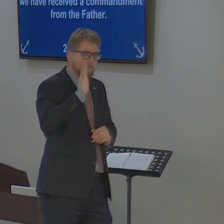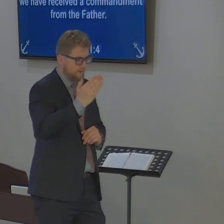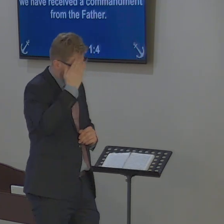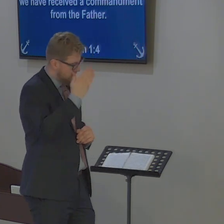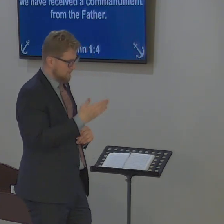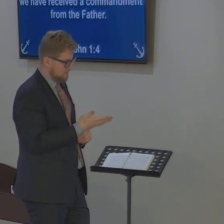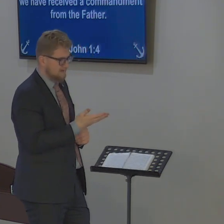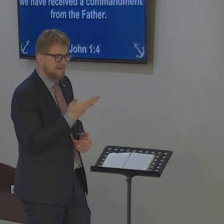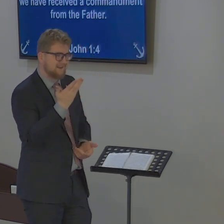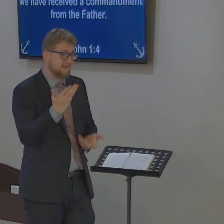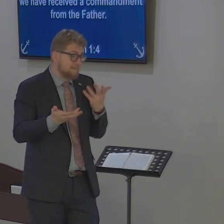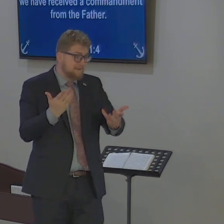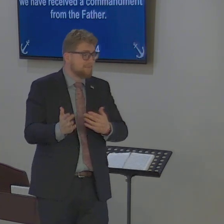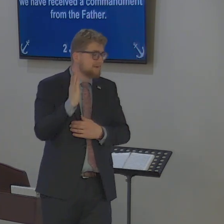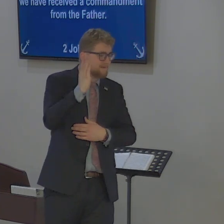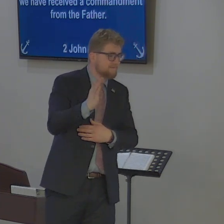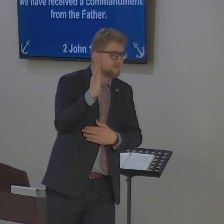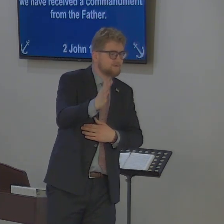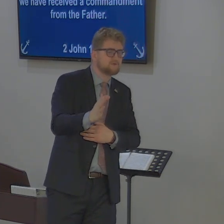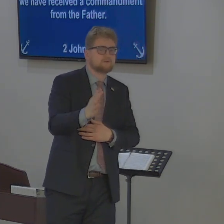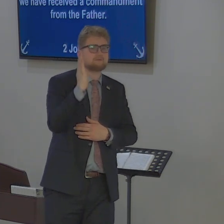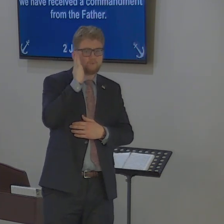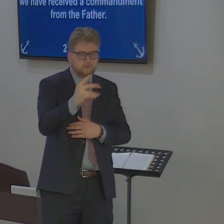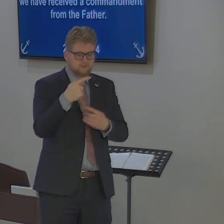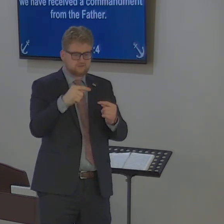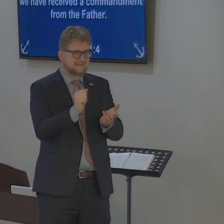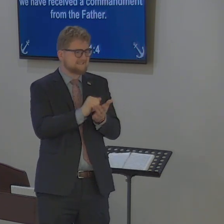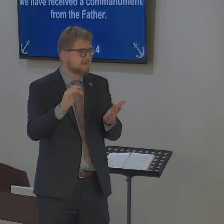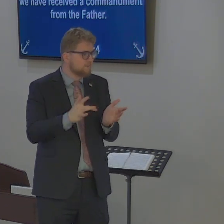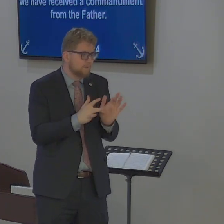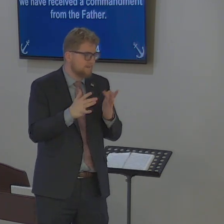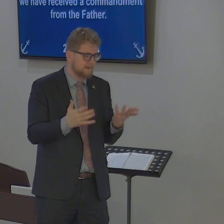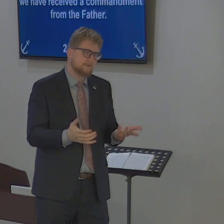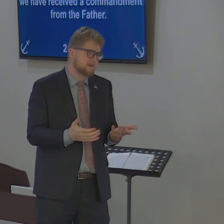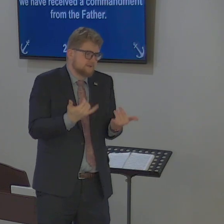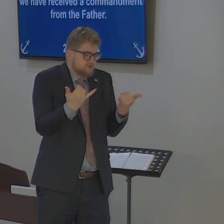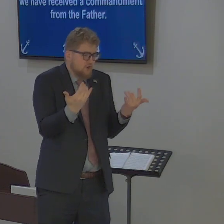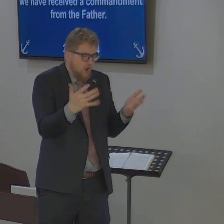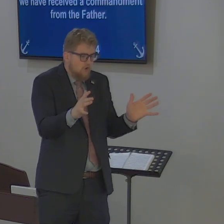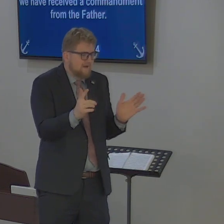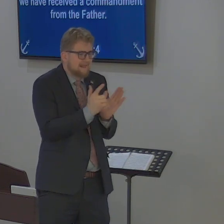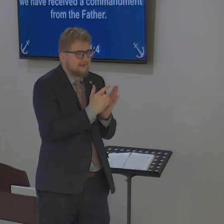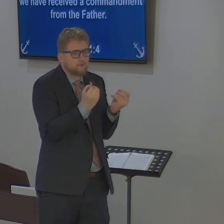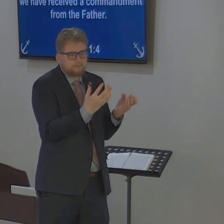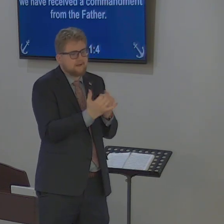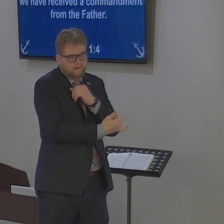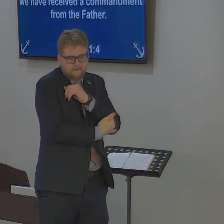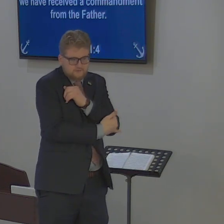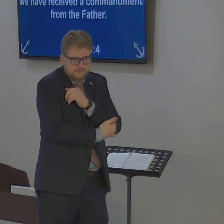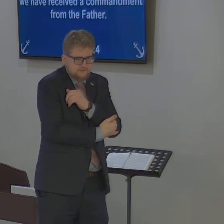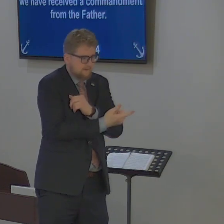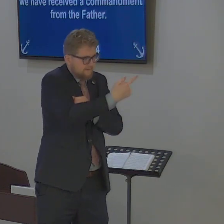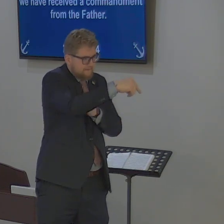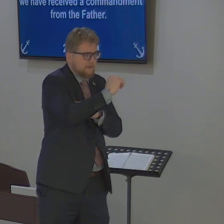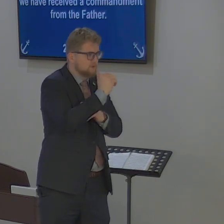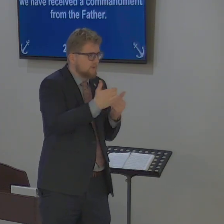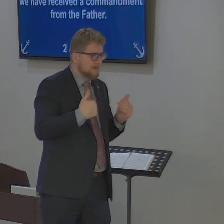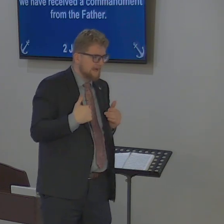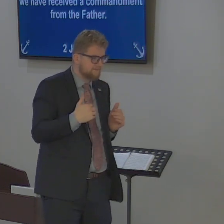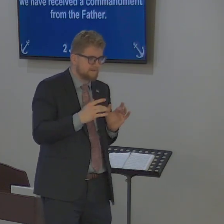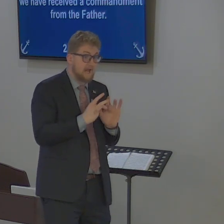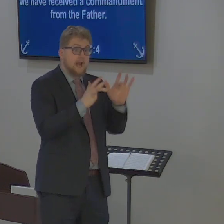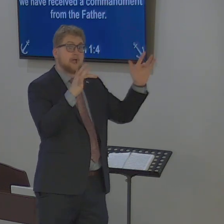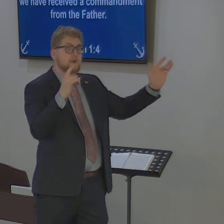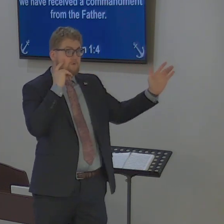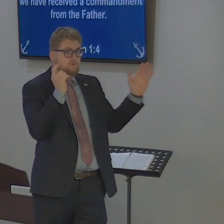take the Bible away. There may be a day that the Bible is illegal. It's illegal in many countries. They don't have that light to recognize